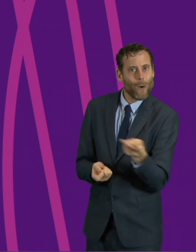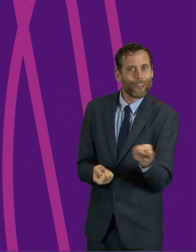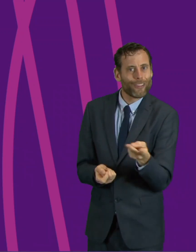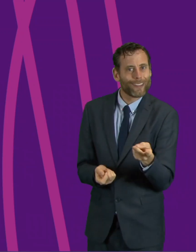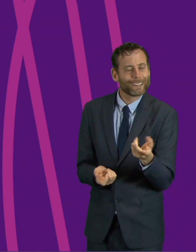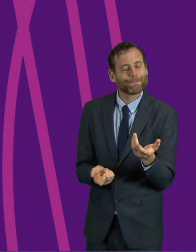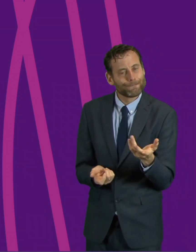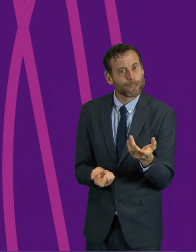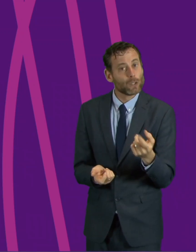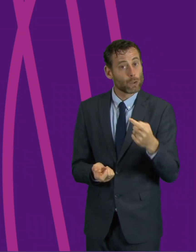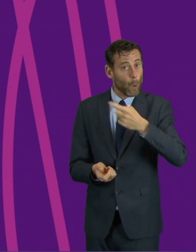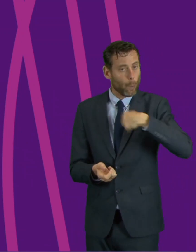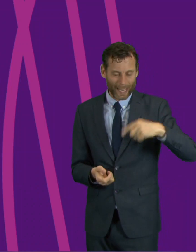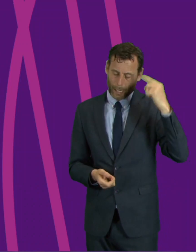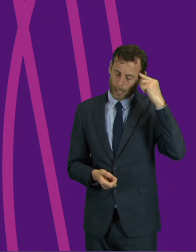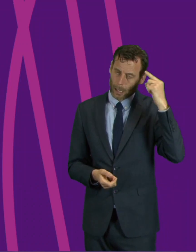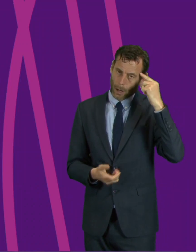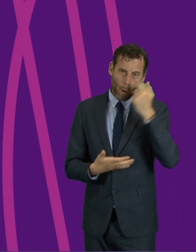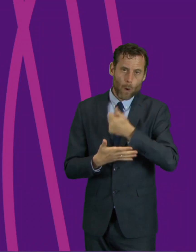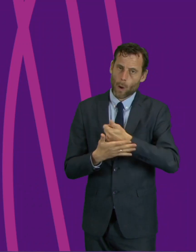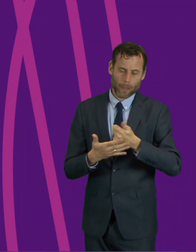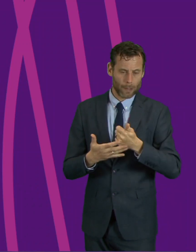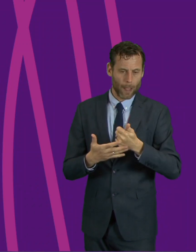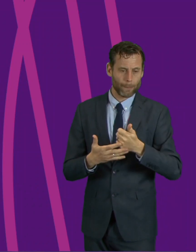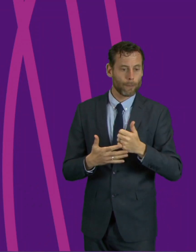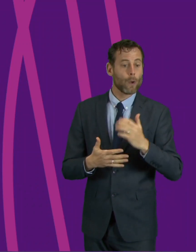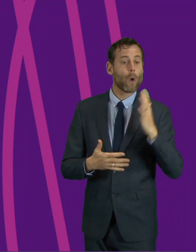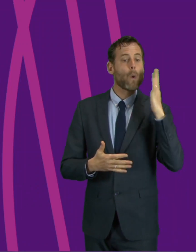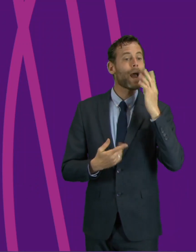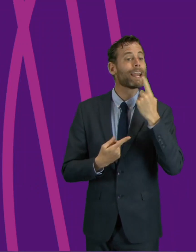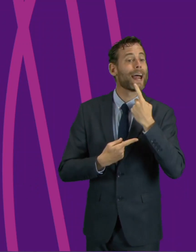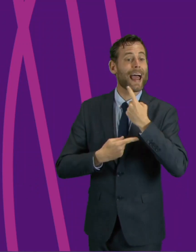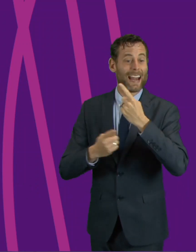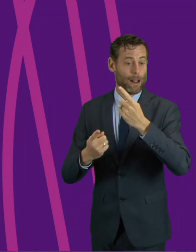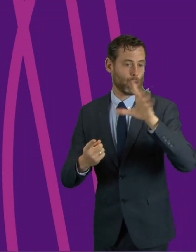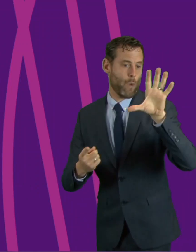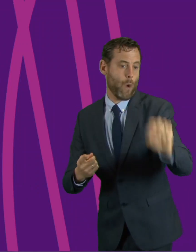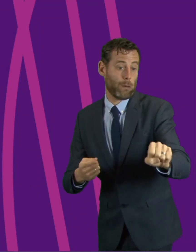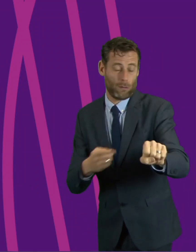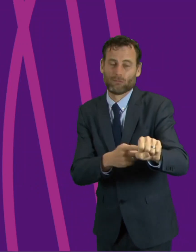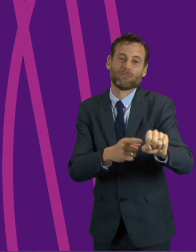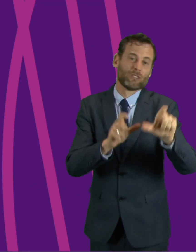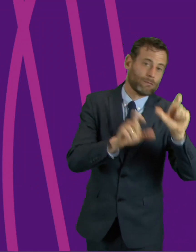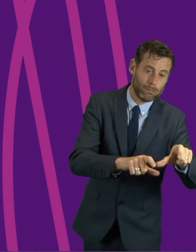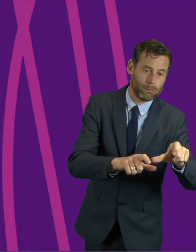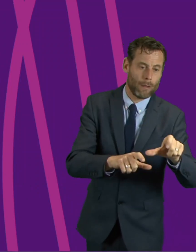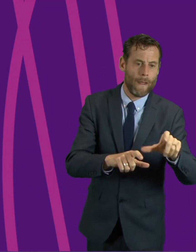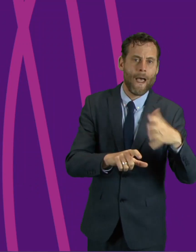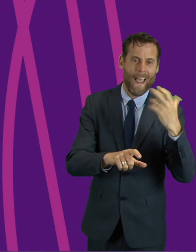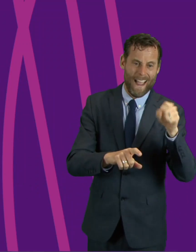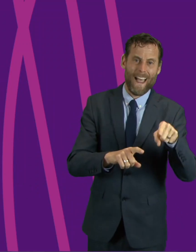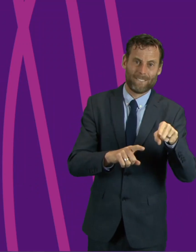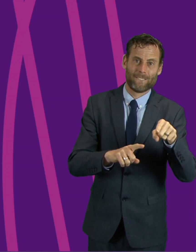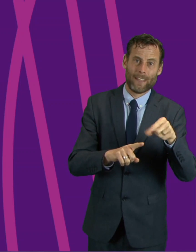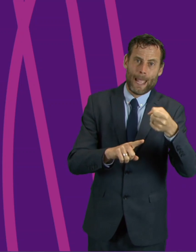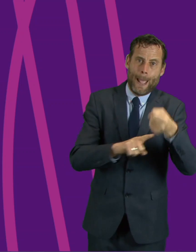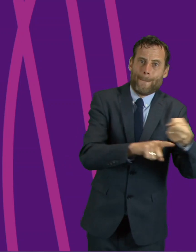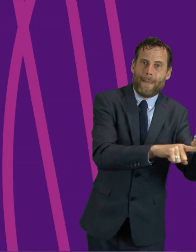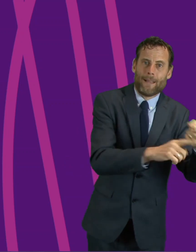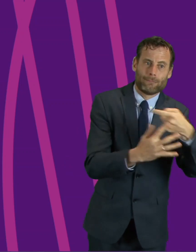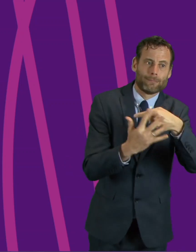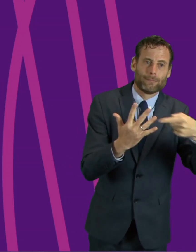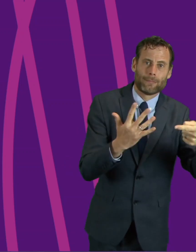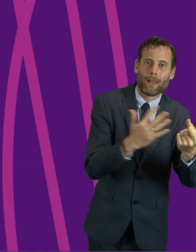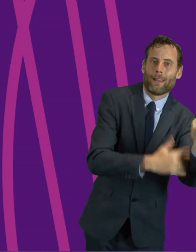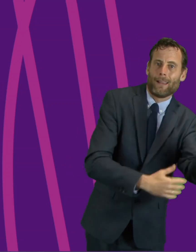as focused on the unintended consequences of all of this as we are on suppressing the virus. And there will be a lot of support